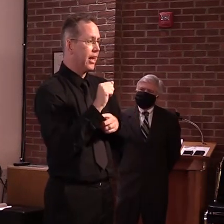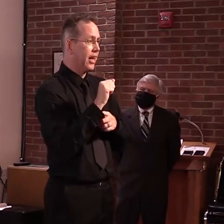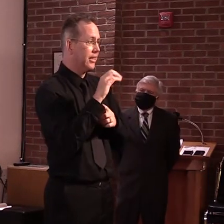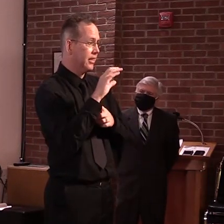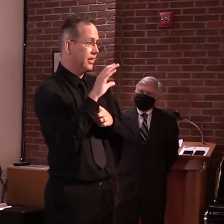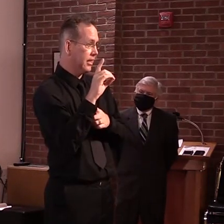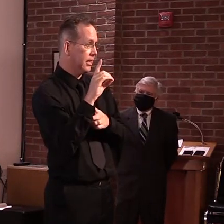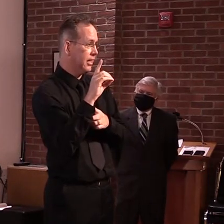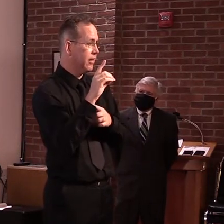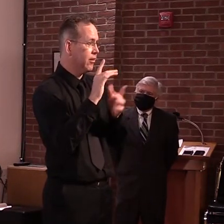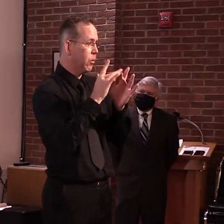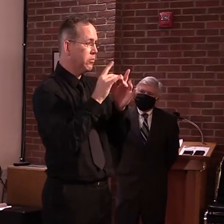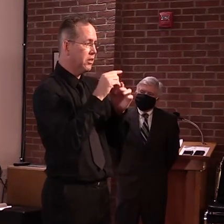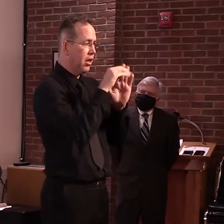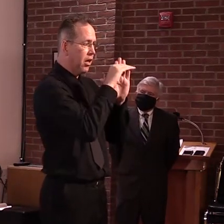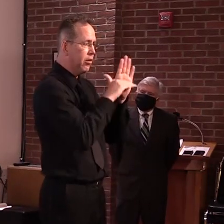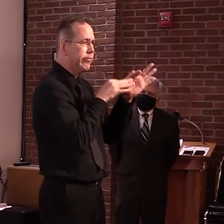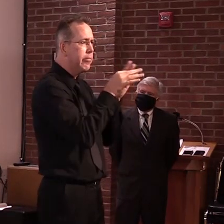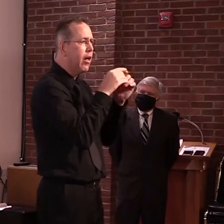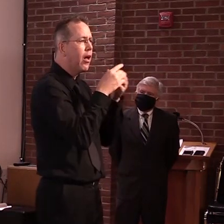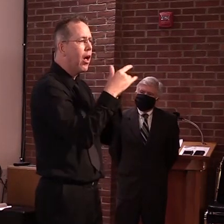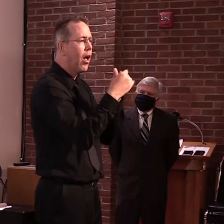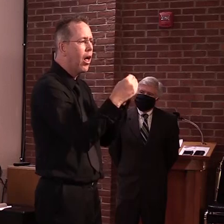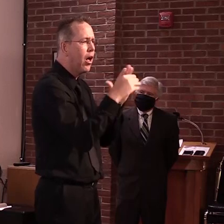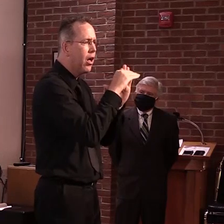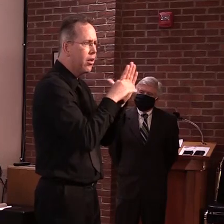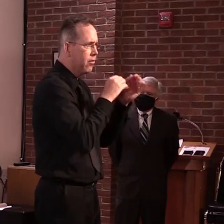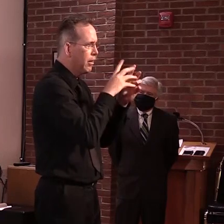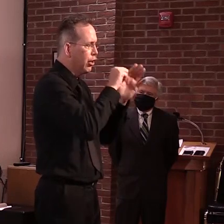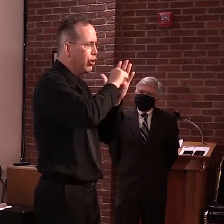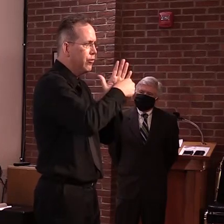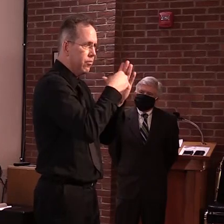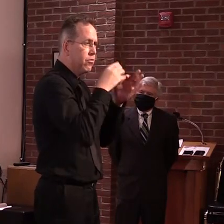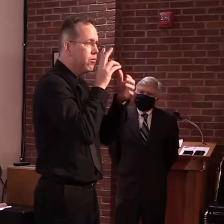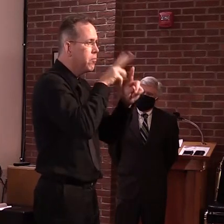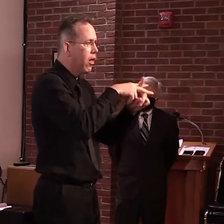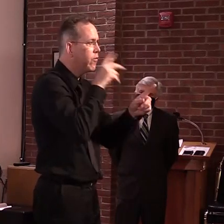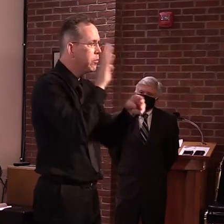for those employers. In terms of the state,